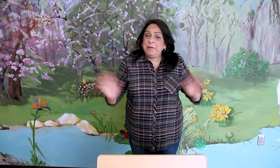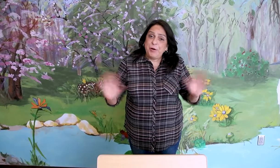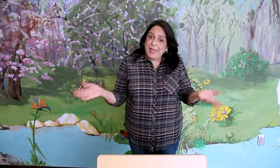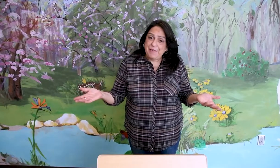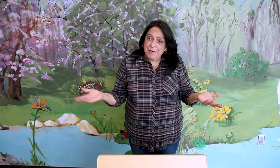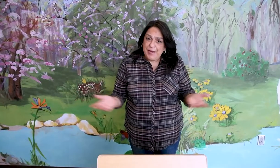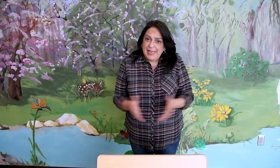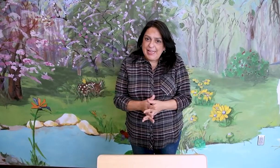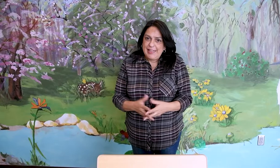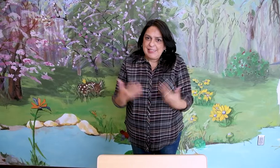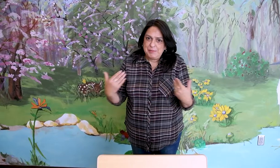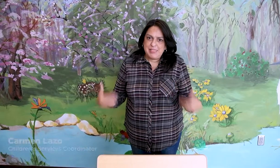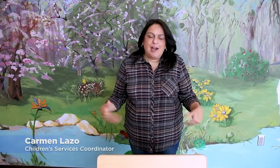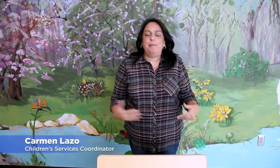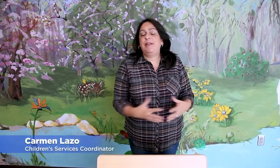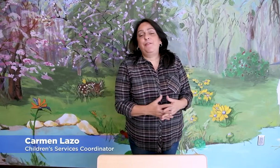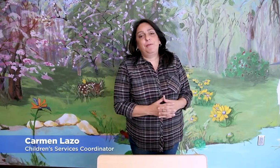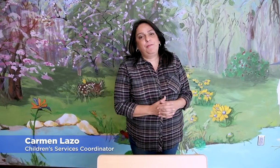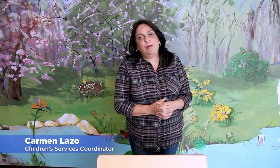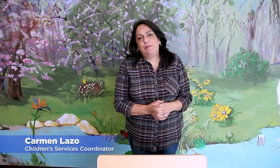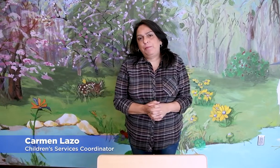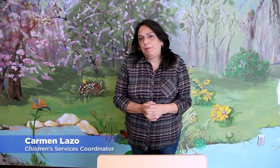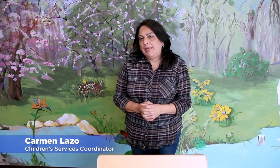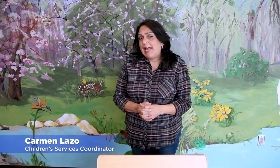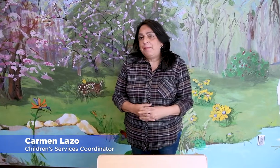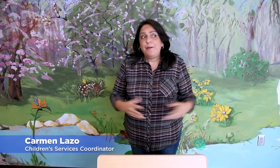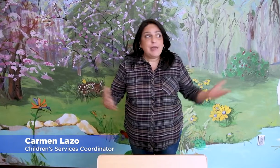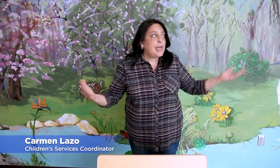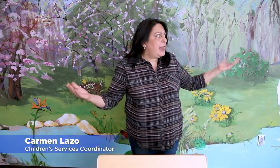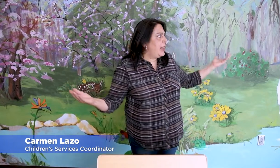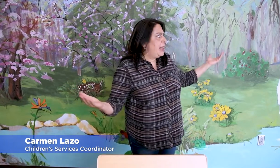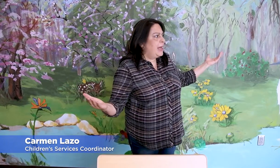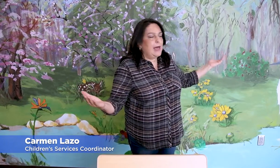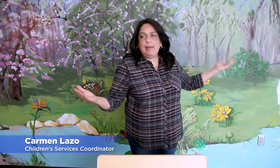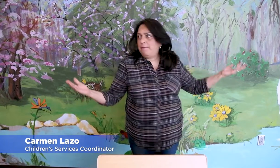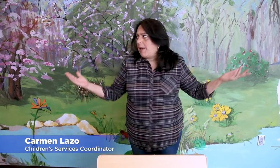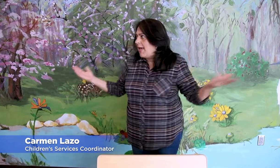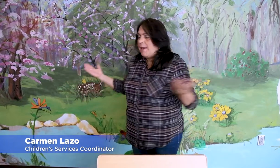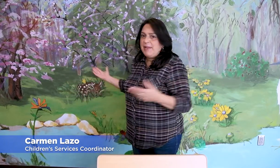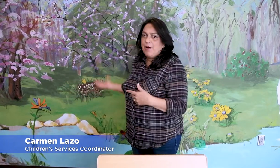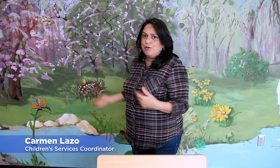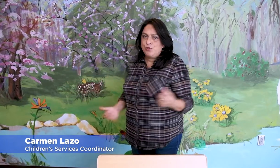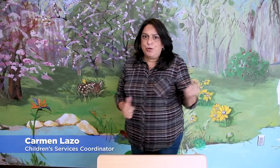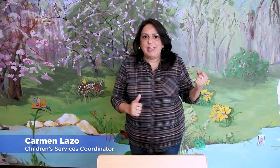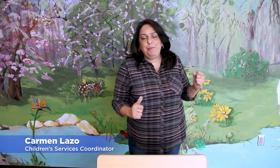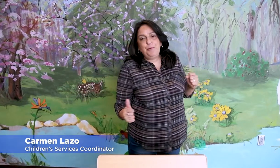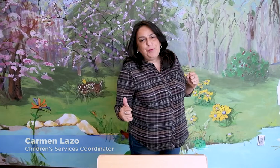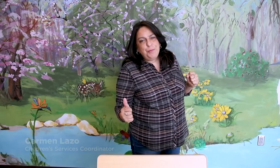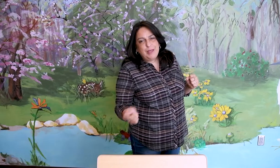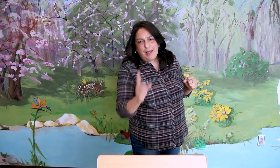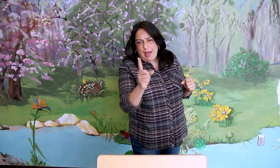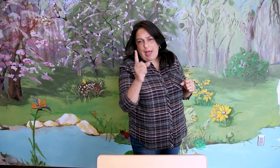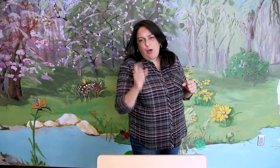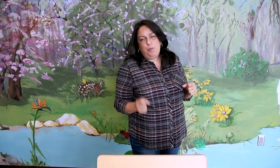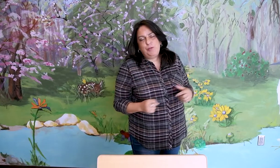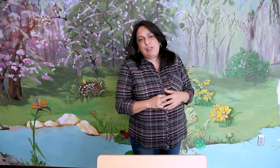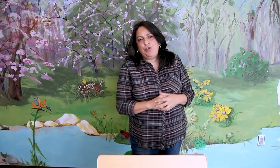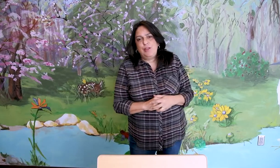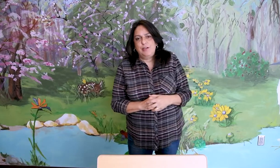Good morning, everyone. This is Miss Carmen from the Pflugerville Public Library, and I am in our storytime room. I hope to see you there